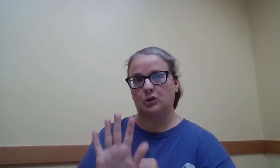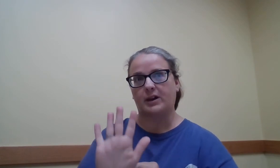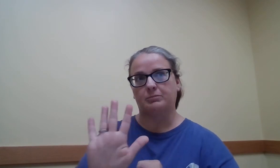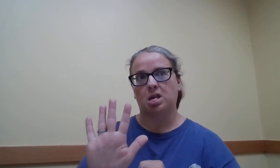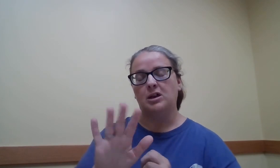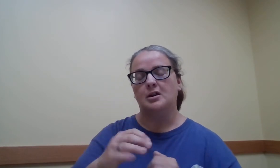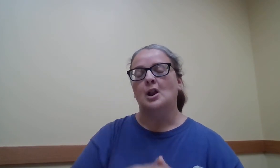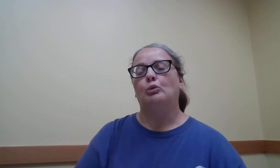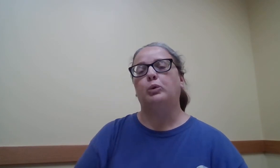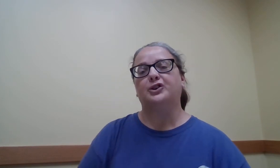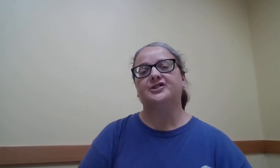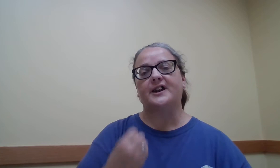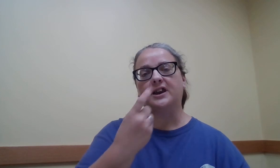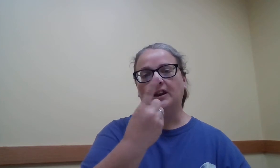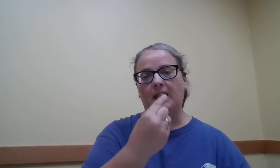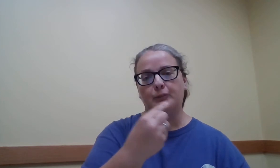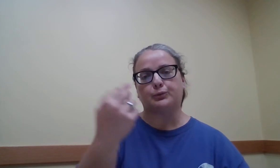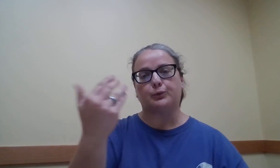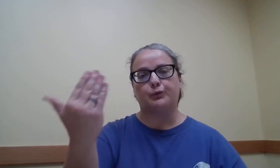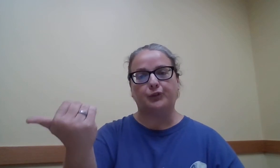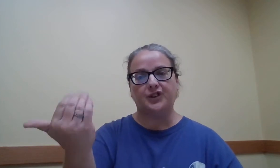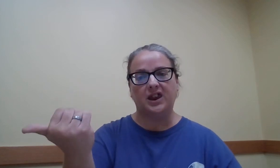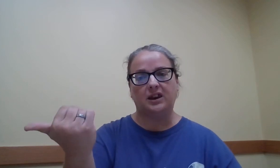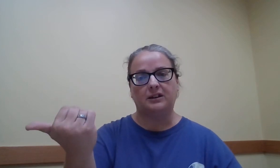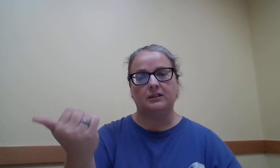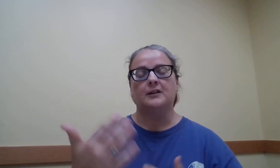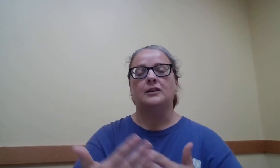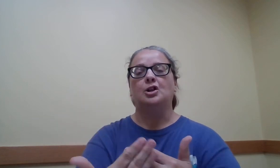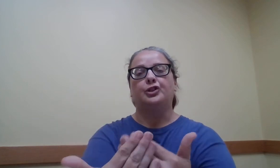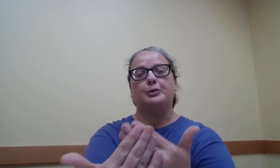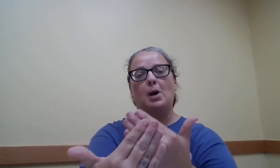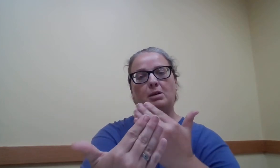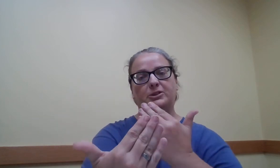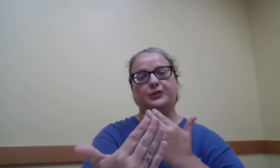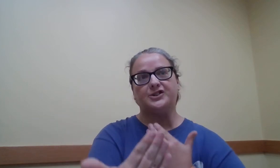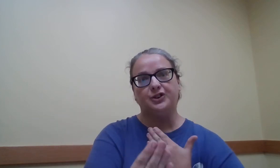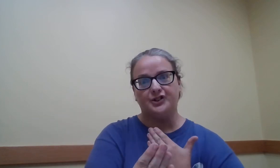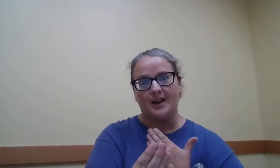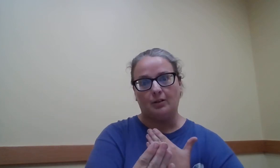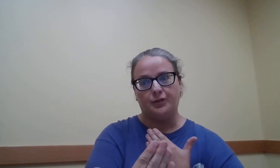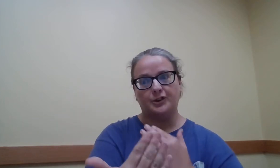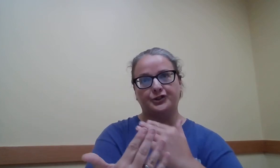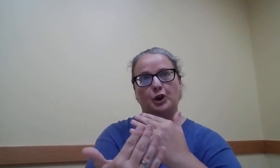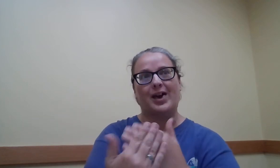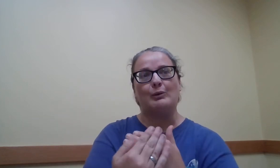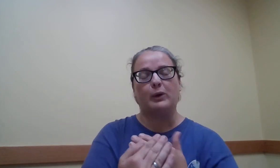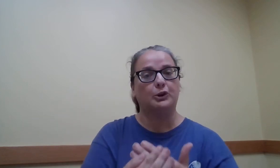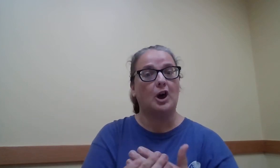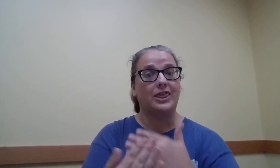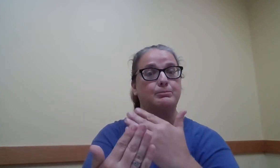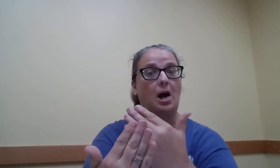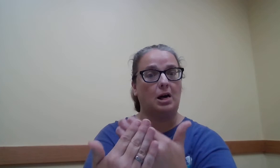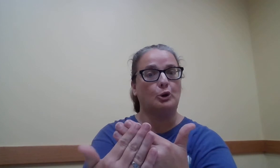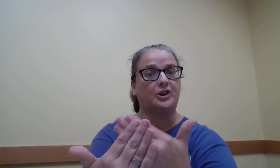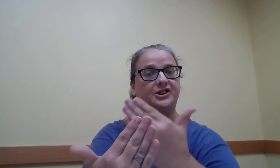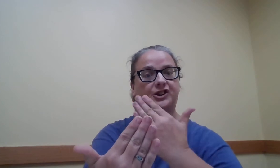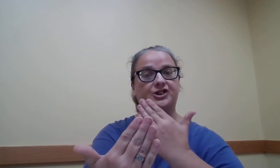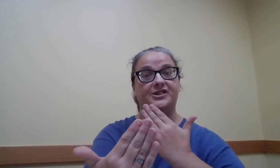okay? When you're signing 11 through 15, the palm is facing yourself. So that we would call that palm orientation is